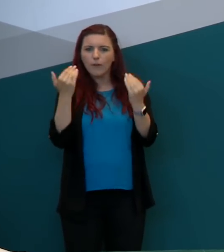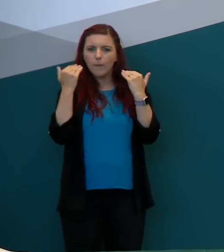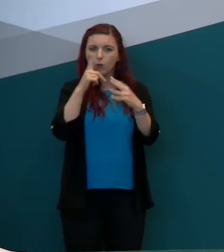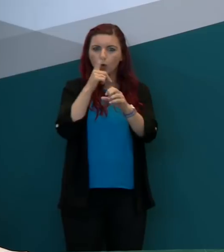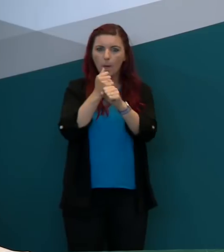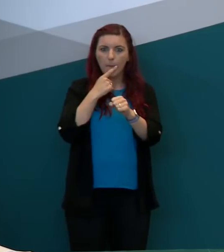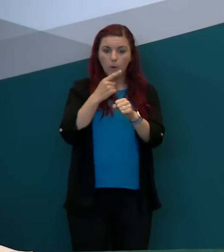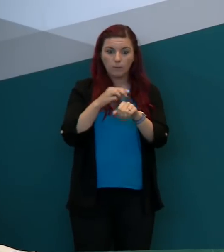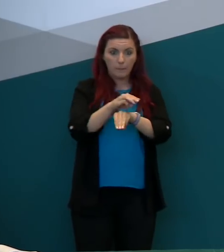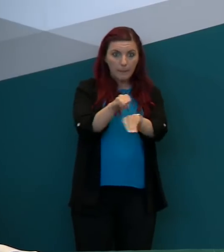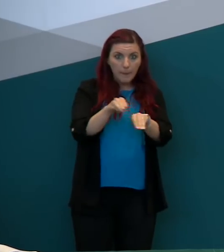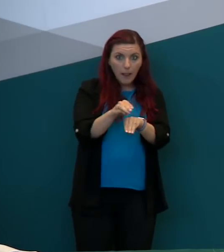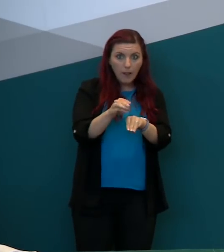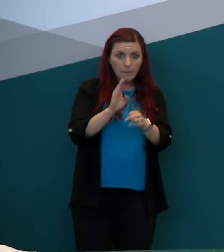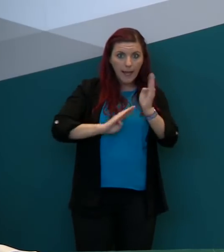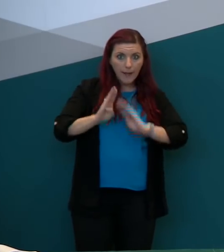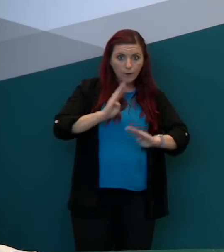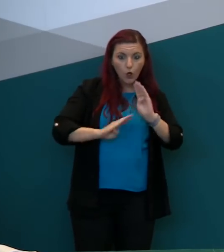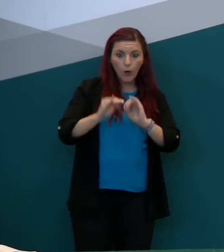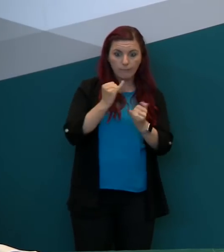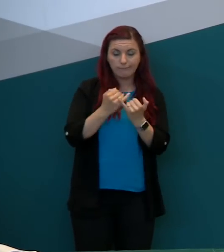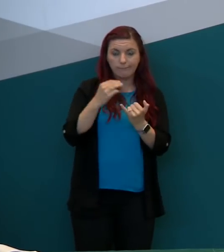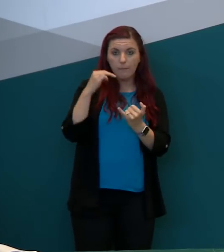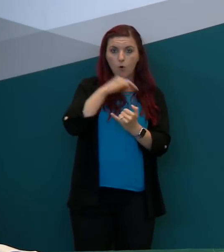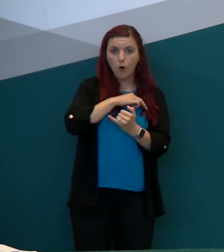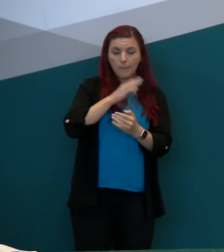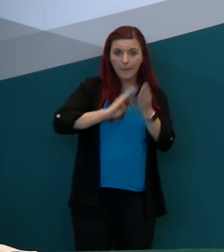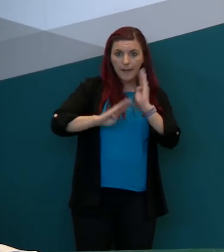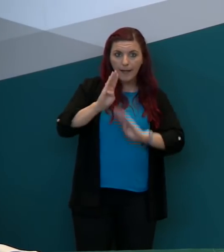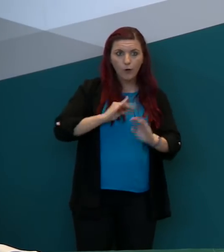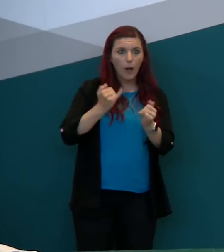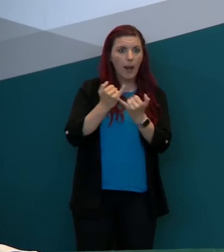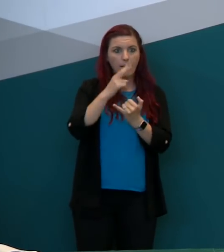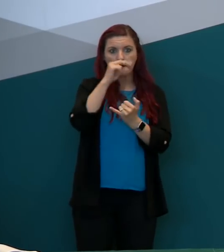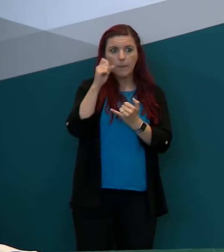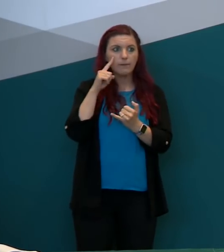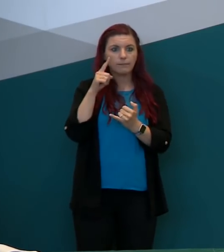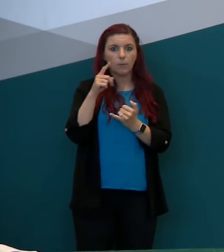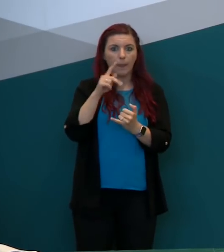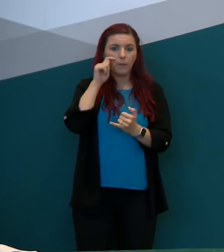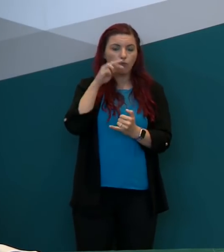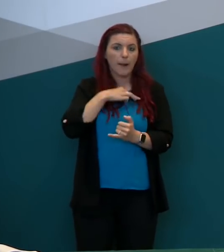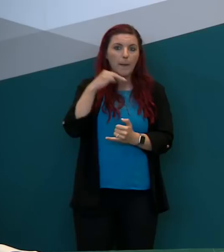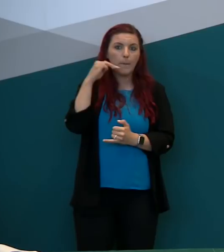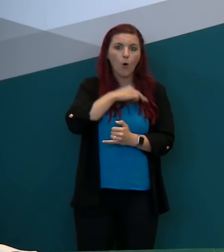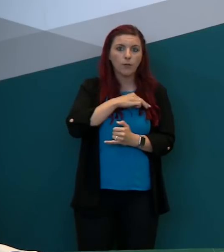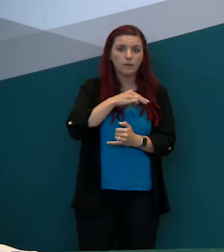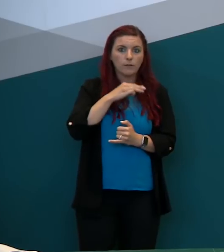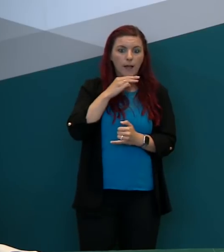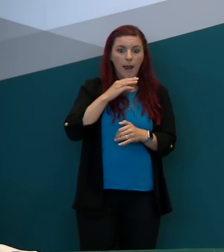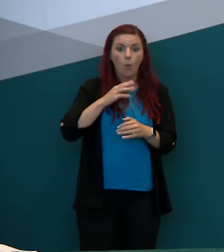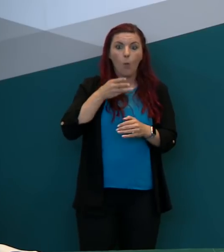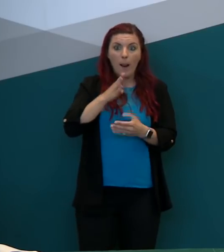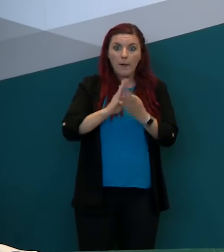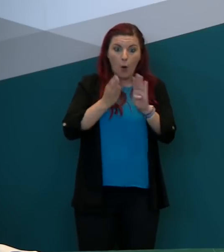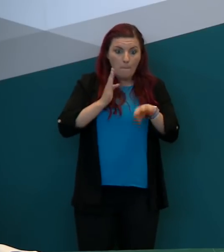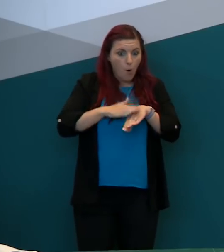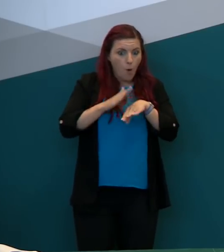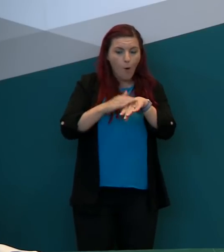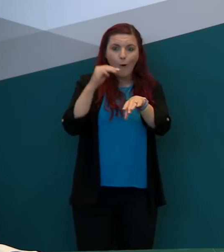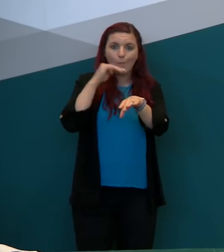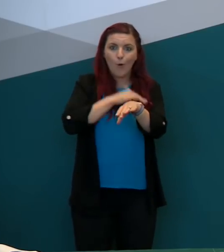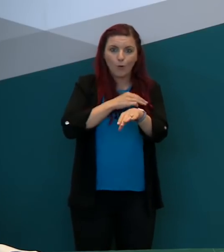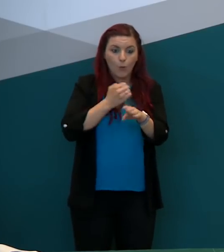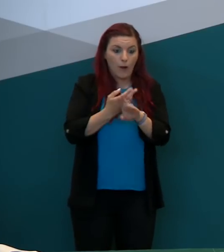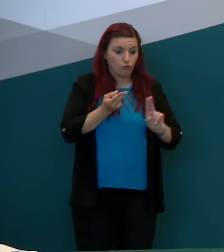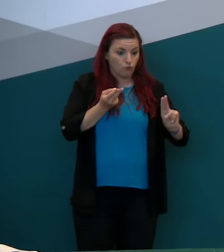population behaviour, particularly the important behaviours that we think are going to be really significant as we move into an easing of restrictions. So